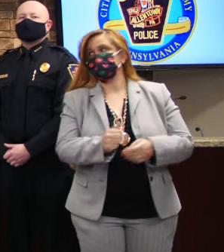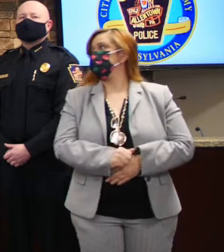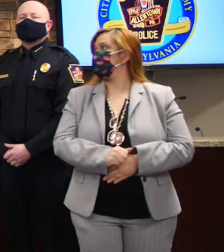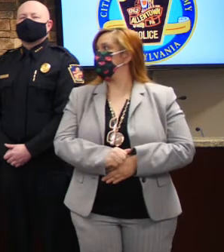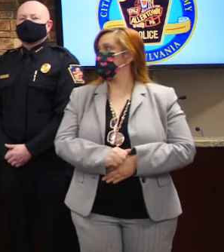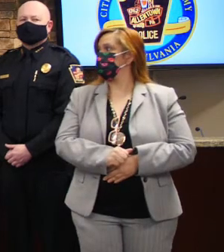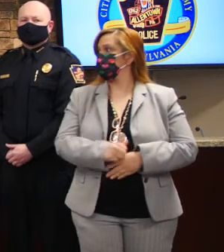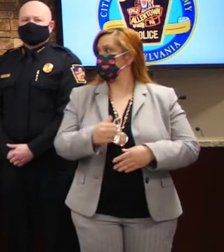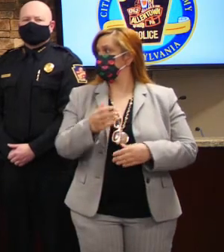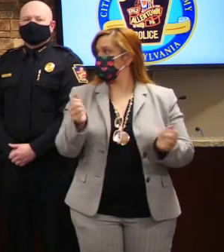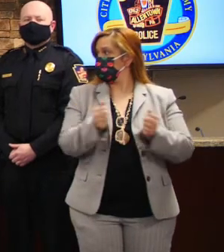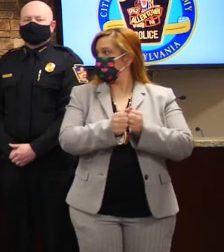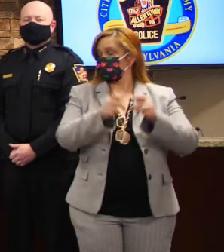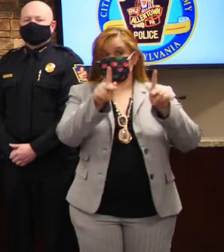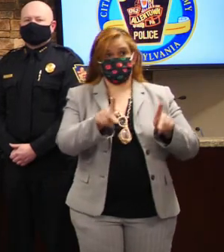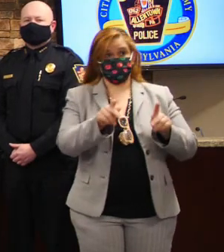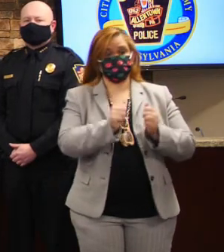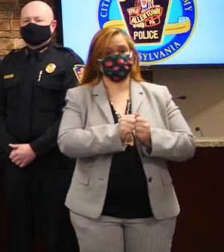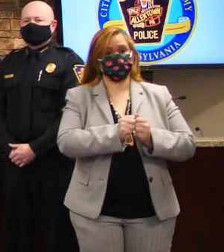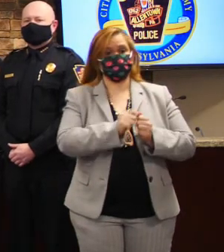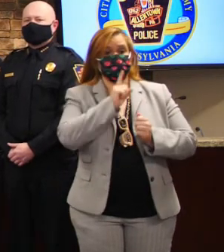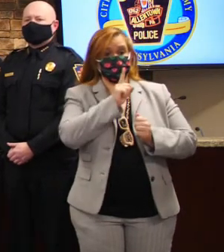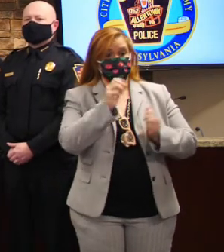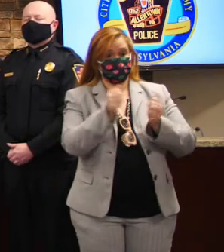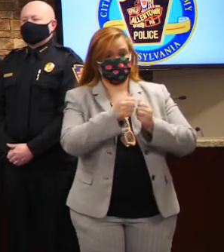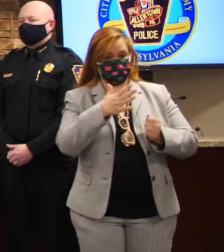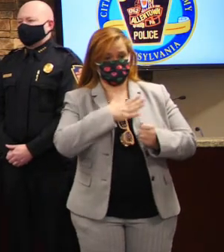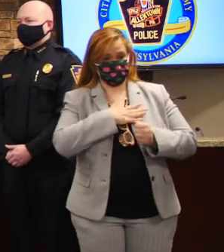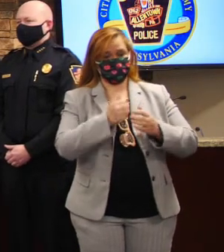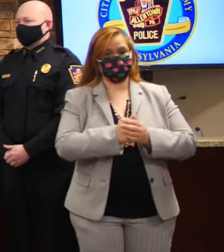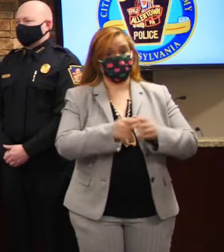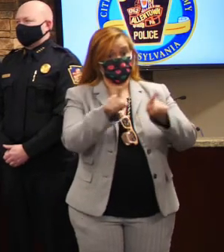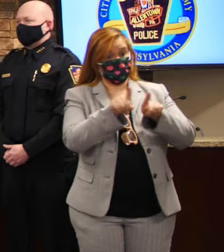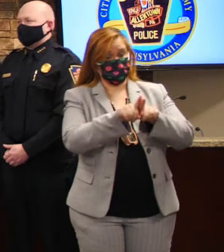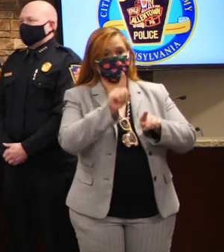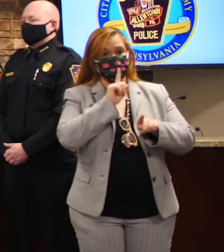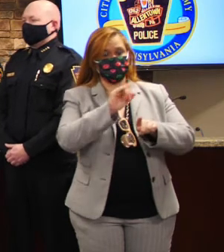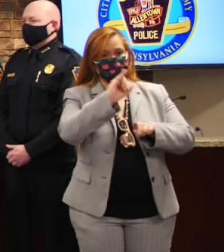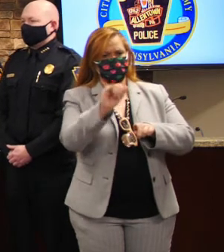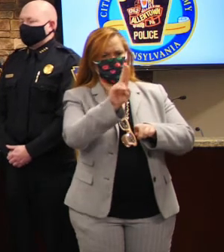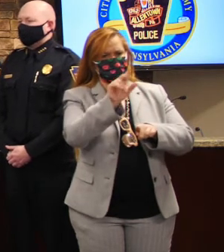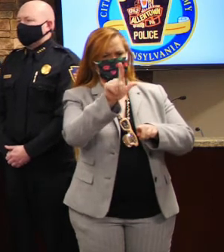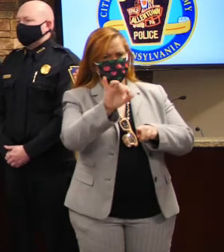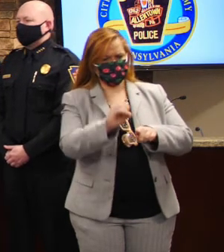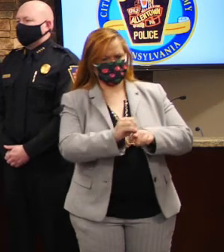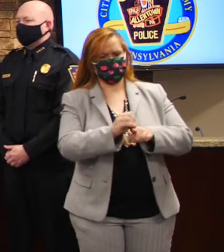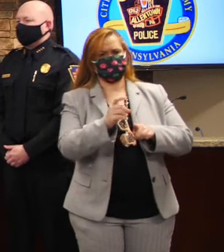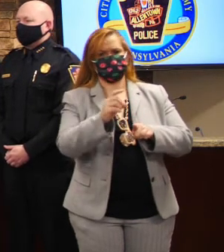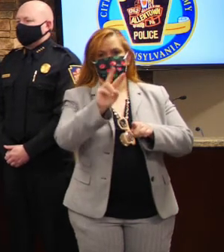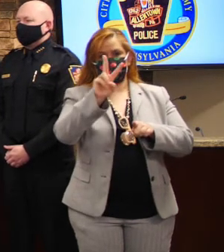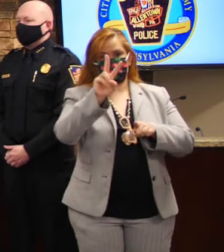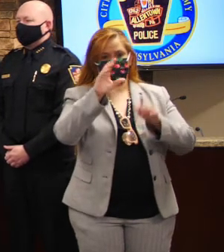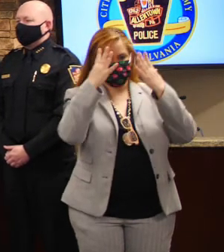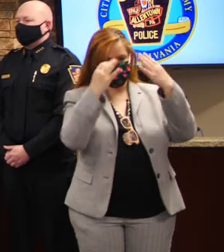this ceremony. I think it is very fair to say that the role of police has always been of interest to the average citizen.